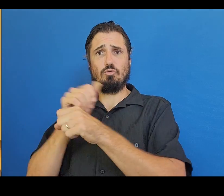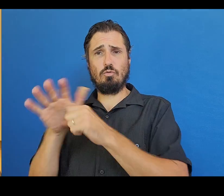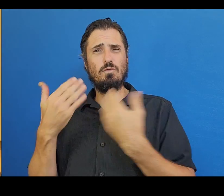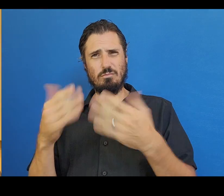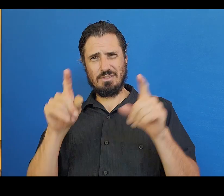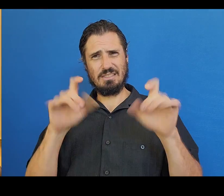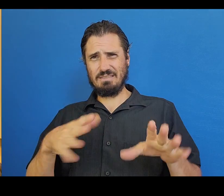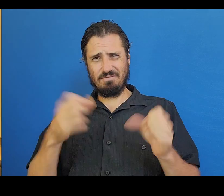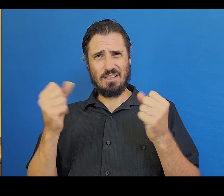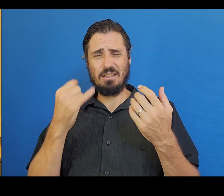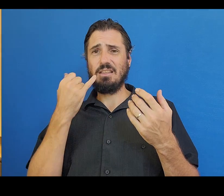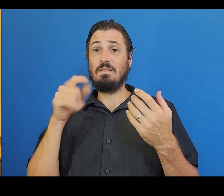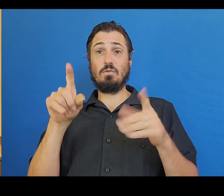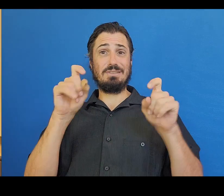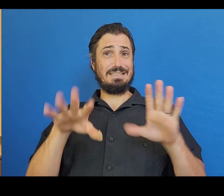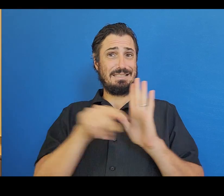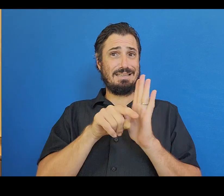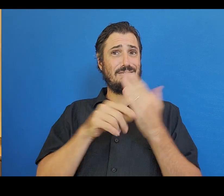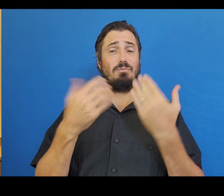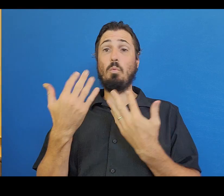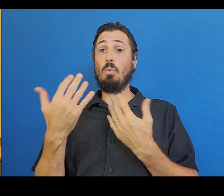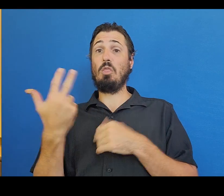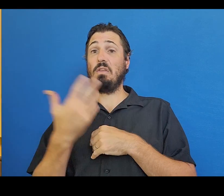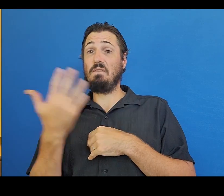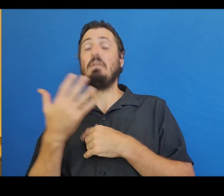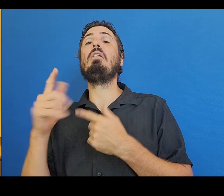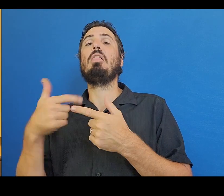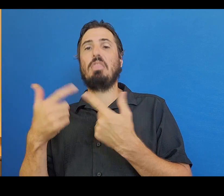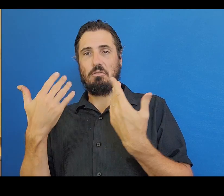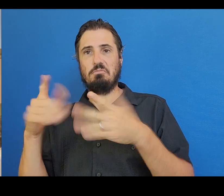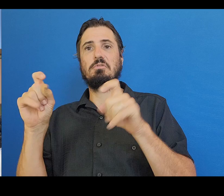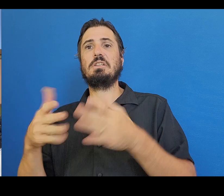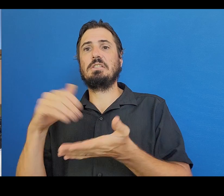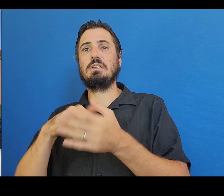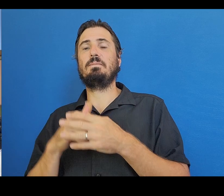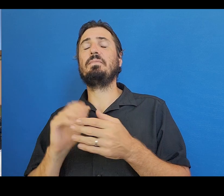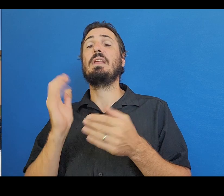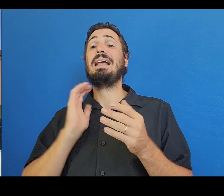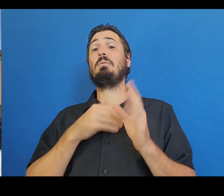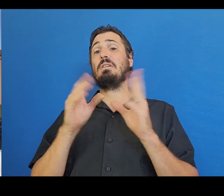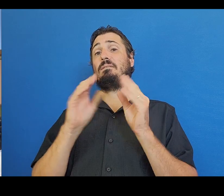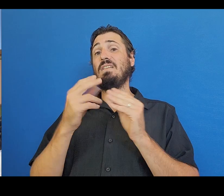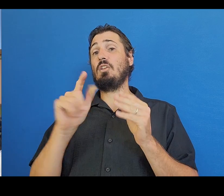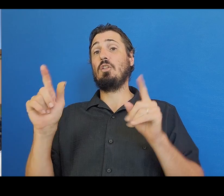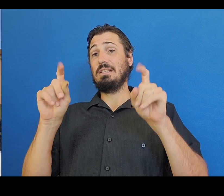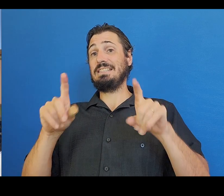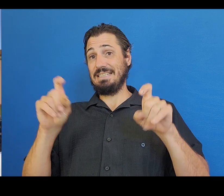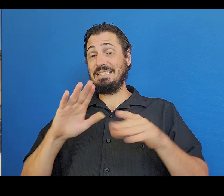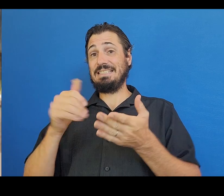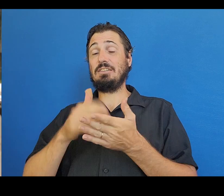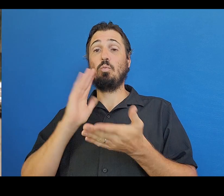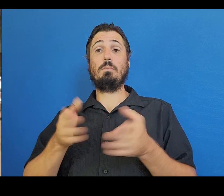immediately. If you test negative, test again 3 to 5 days later, even if you are not showing any symptoms. Please note that our Convention Hall Testing